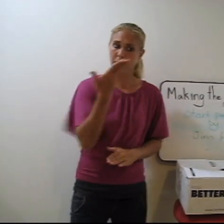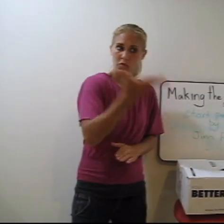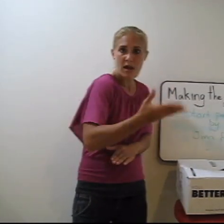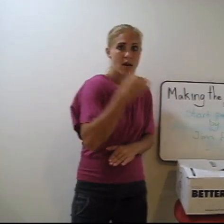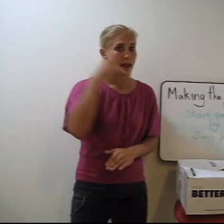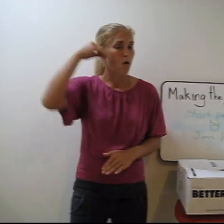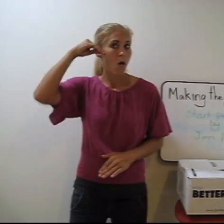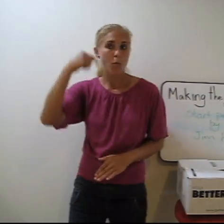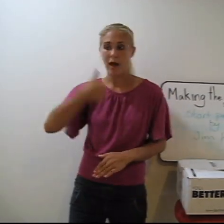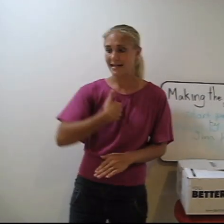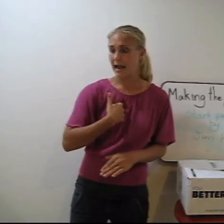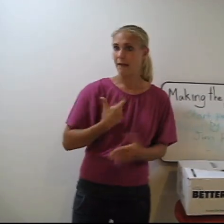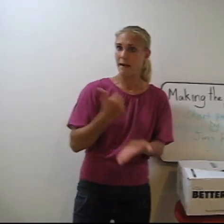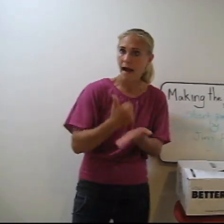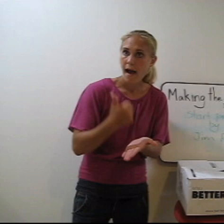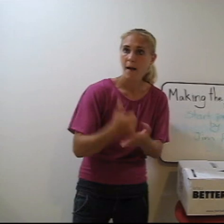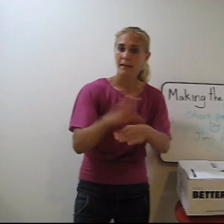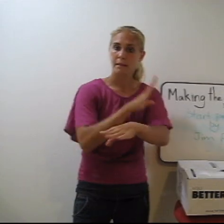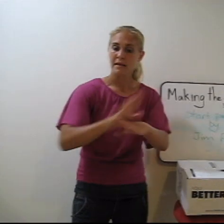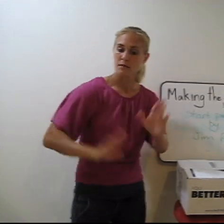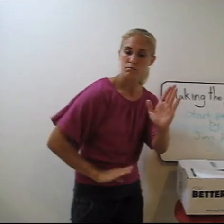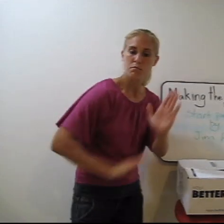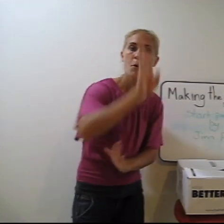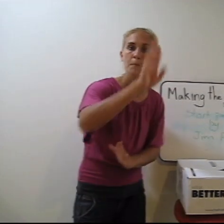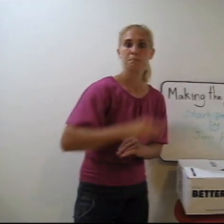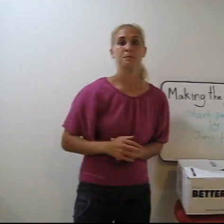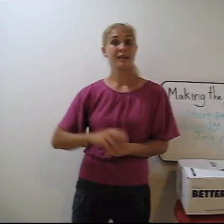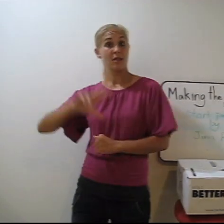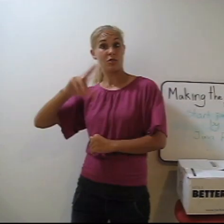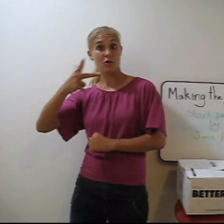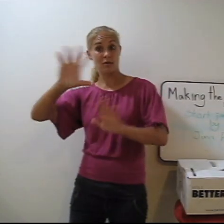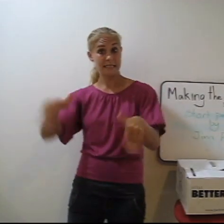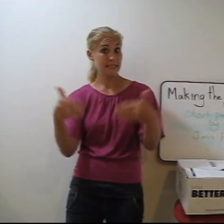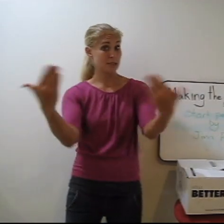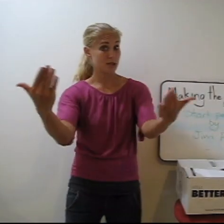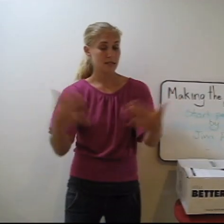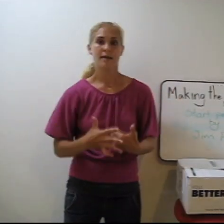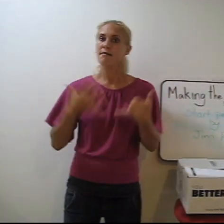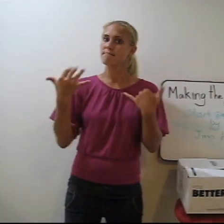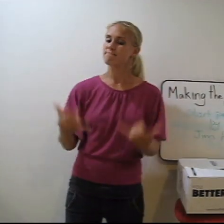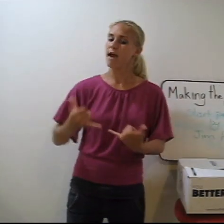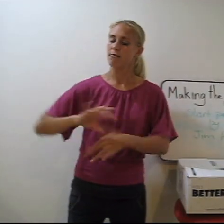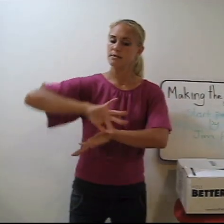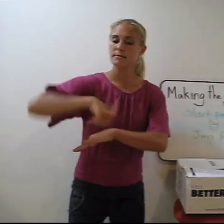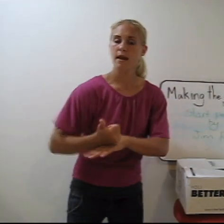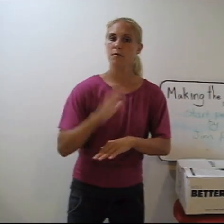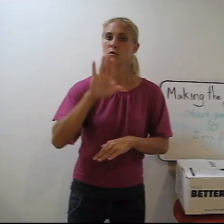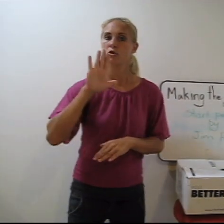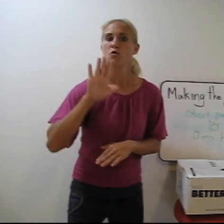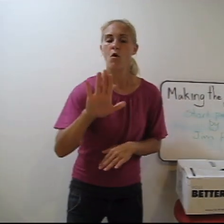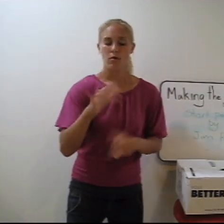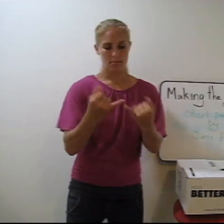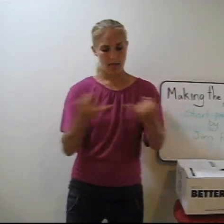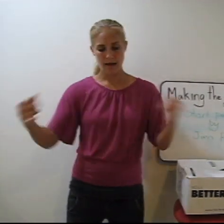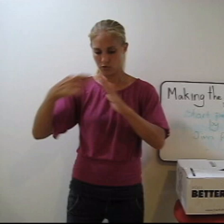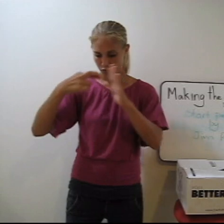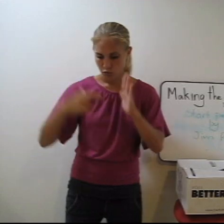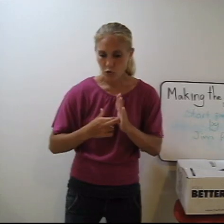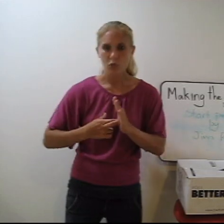their new money tree. Suggestion number three, now set your boundaries, create your system. Create a specific place